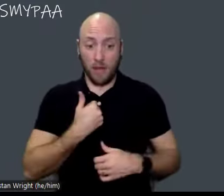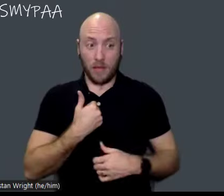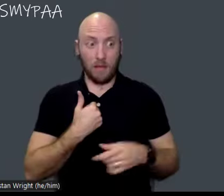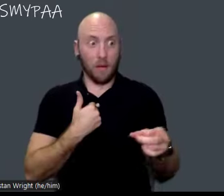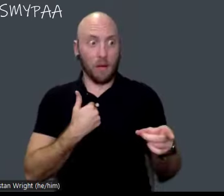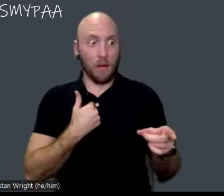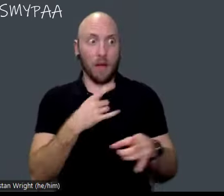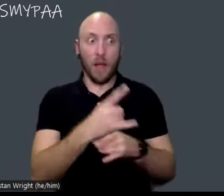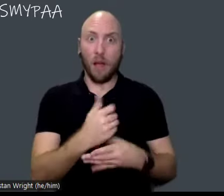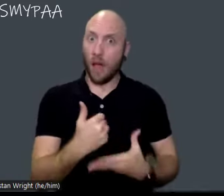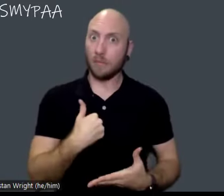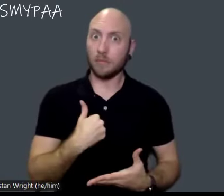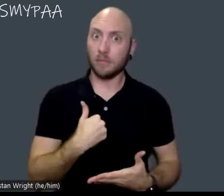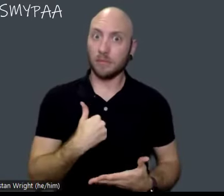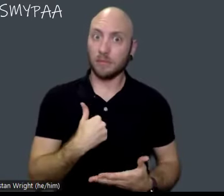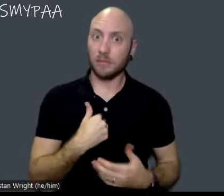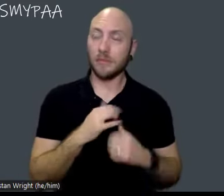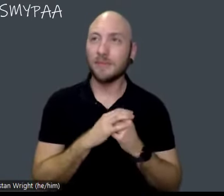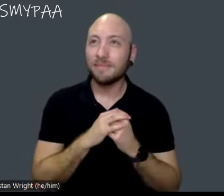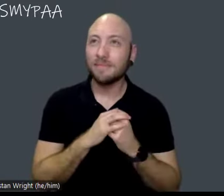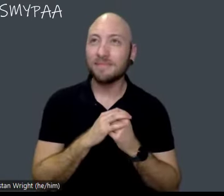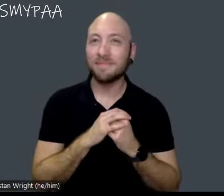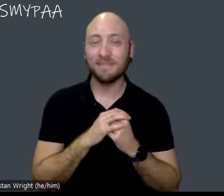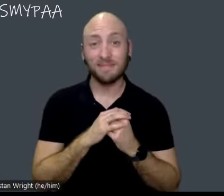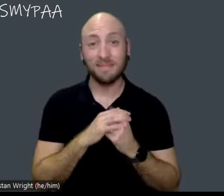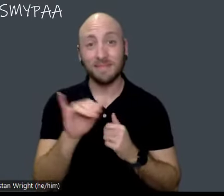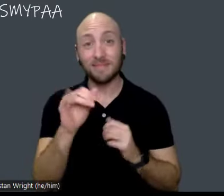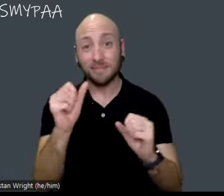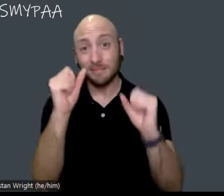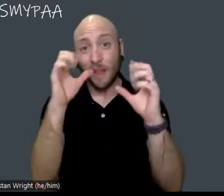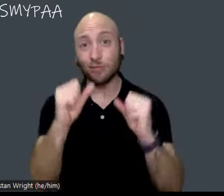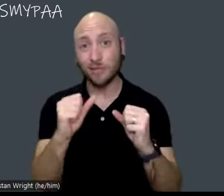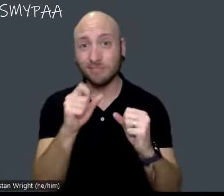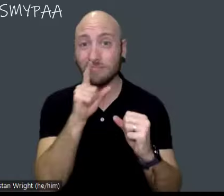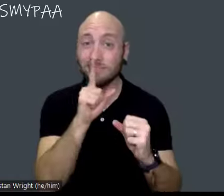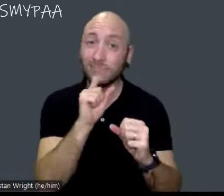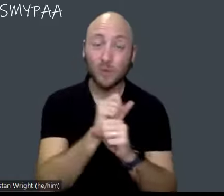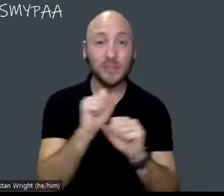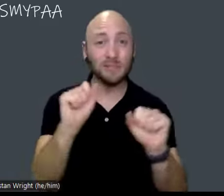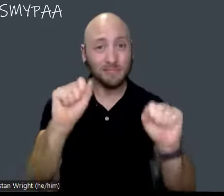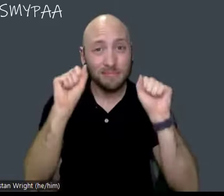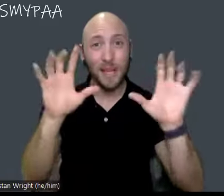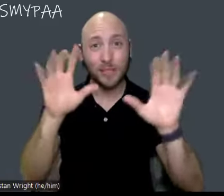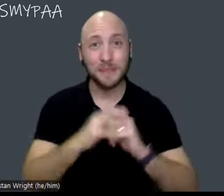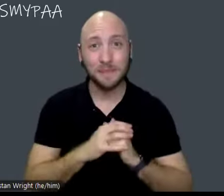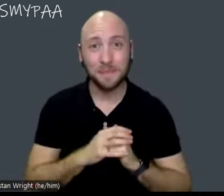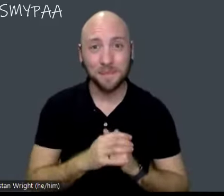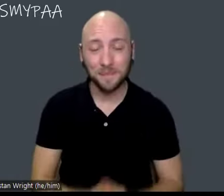you know, like it was a magical revelation for me, truly. Growing